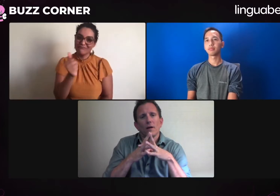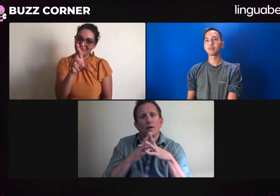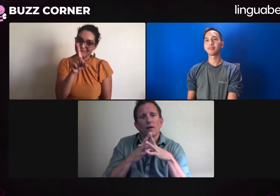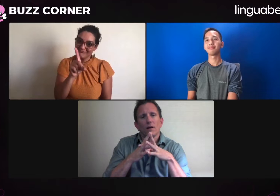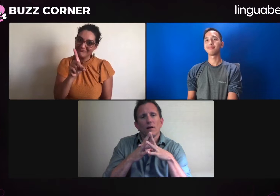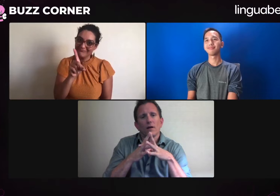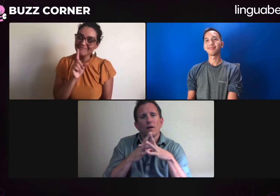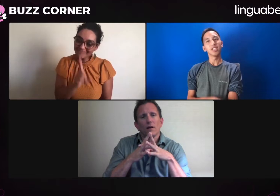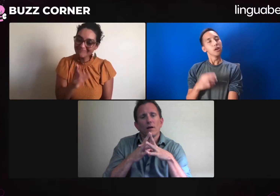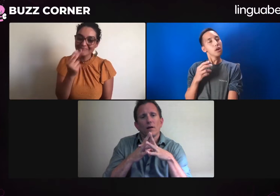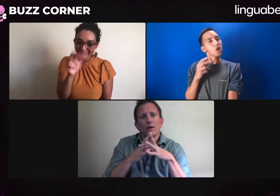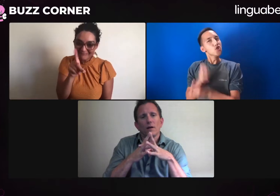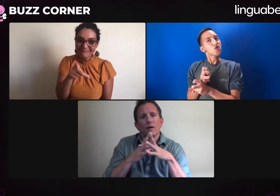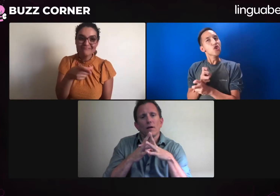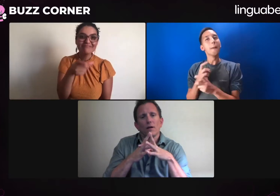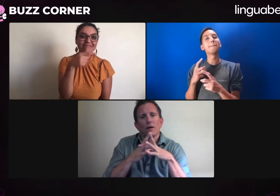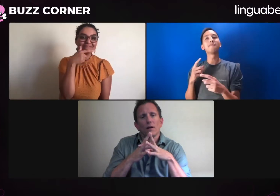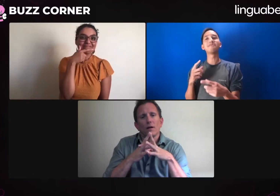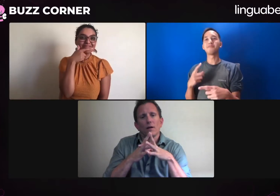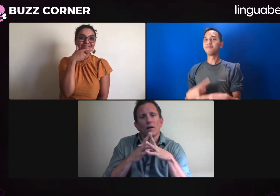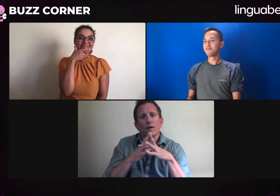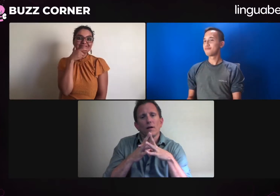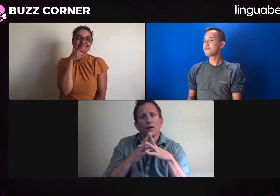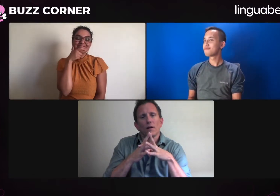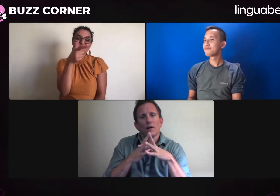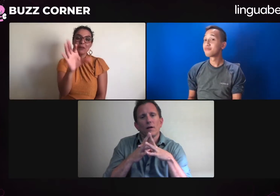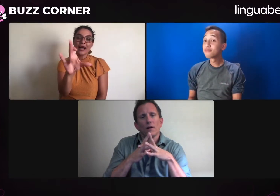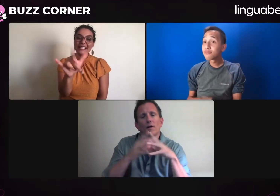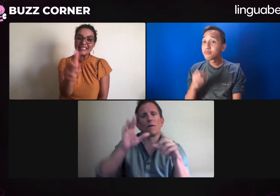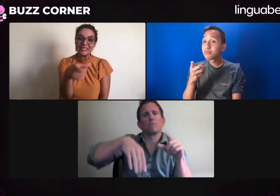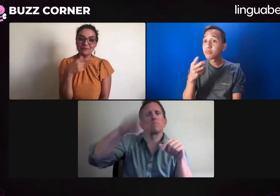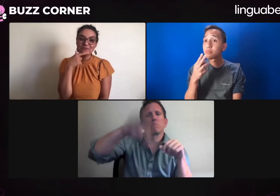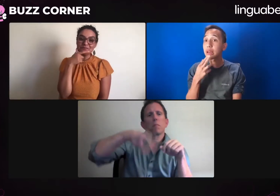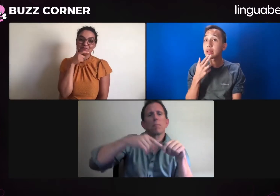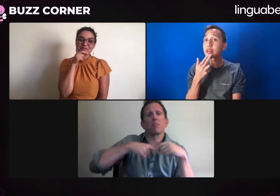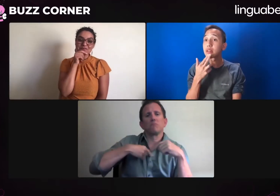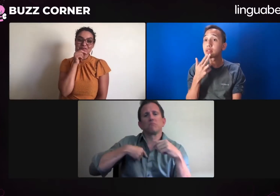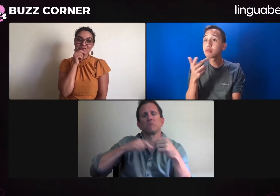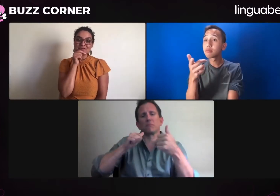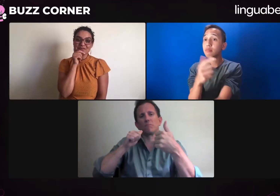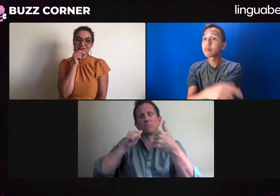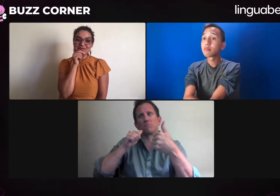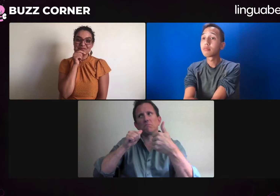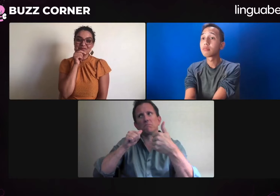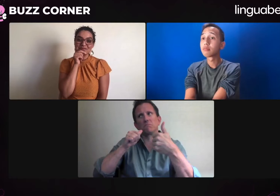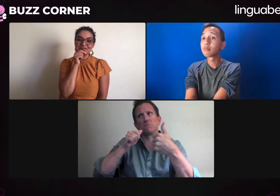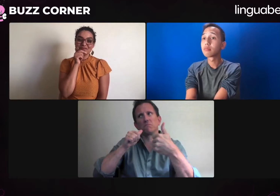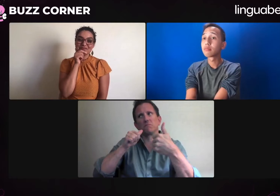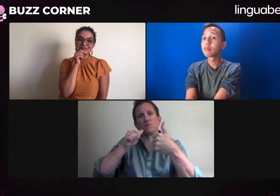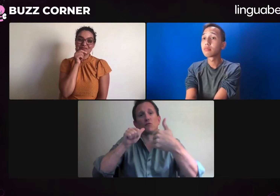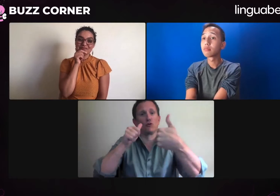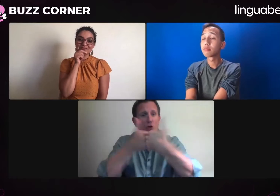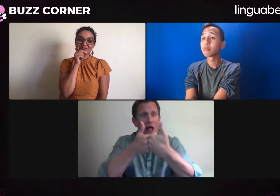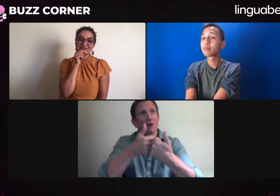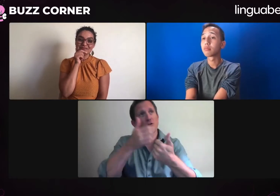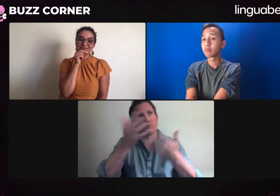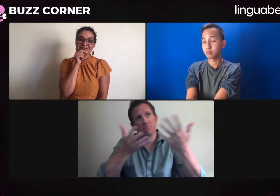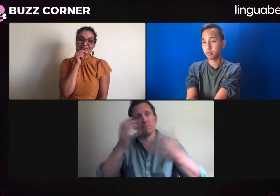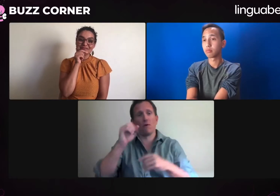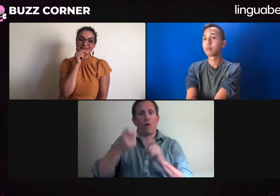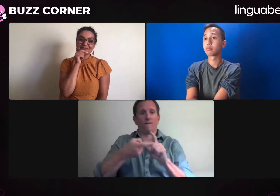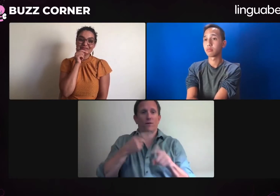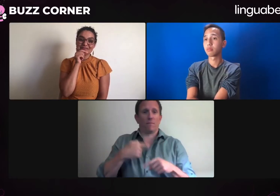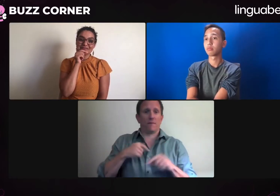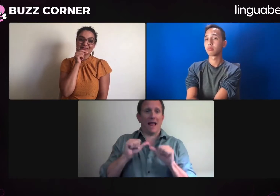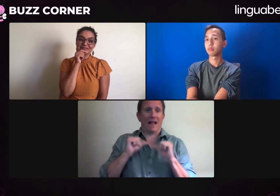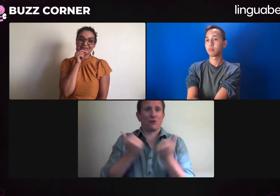what is just. And it can be very, very difficult to have that frank and honest conversation. Yeah, Bucky, you want to say something?